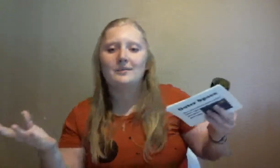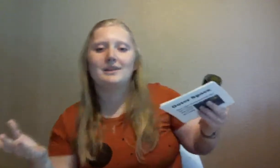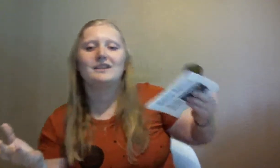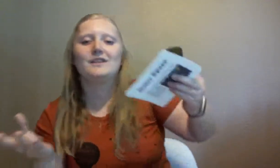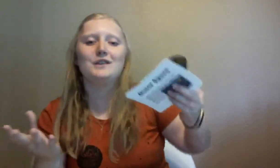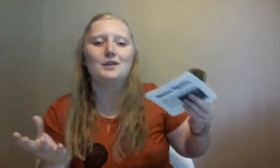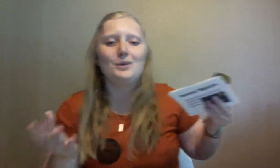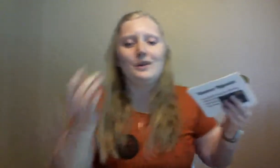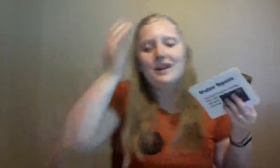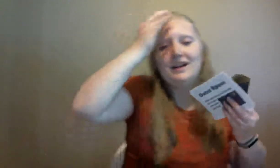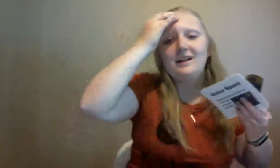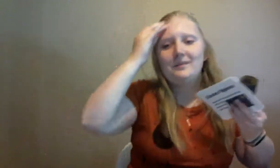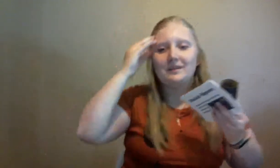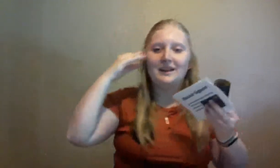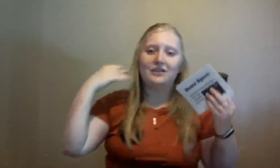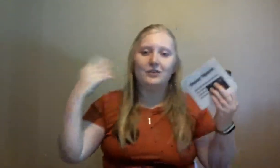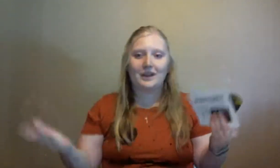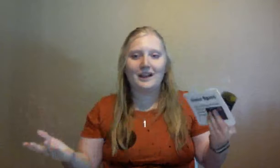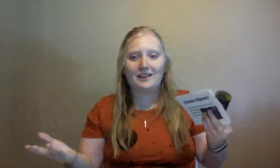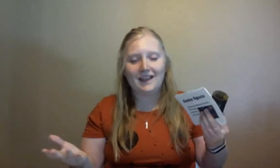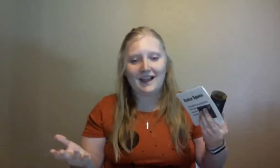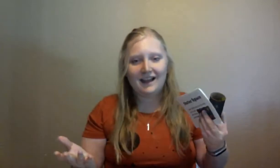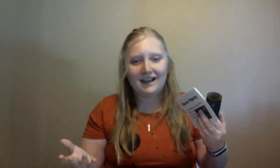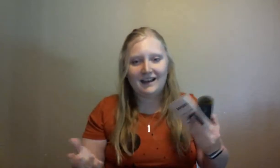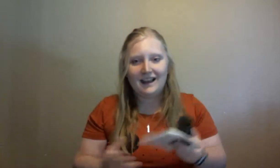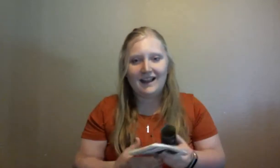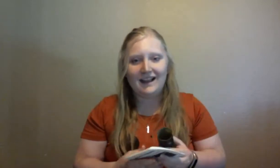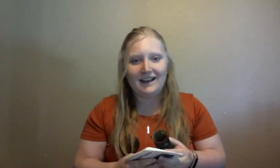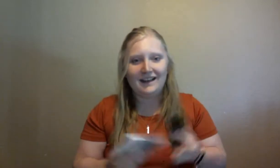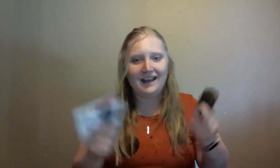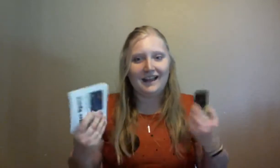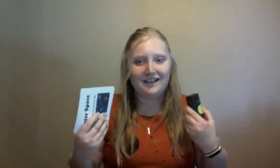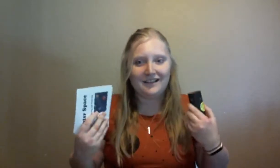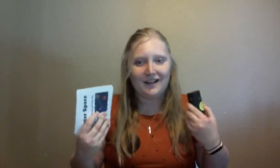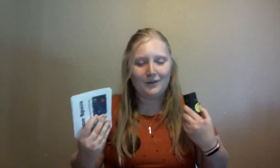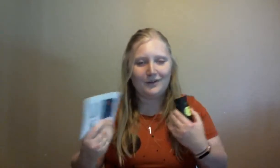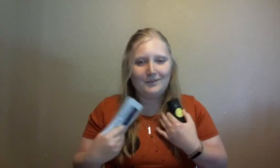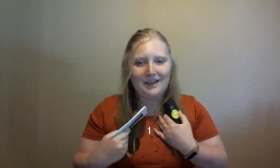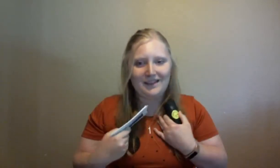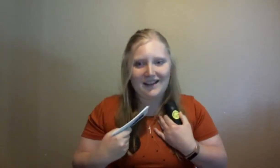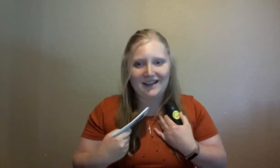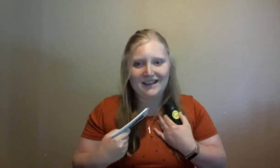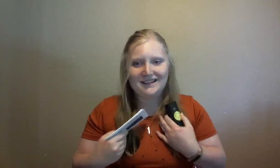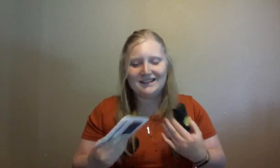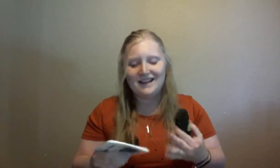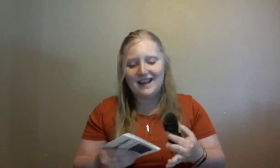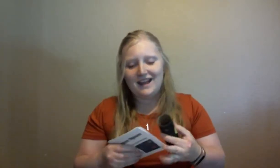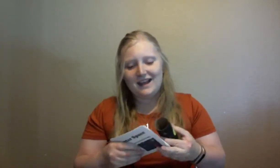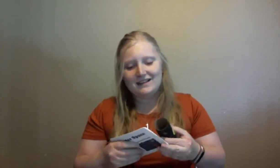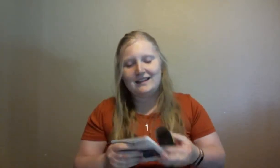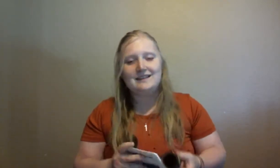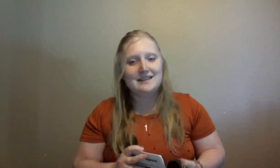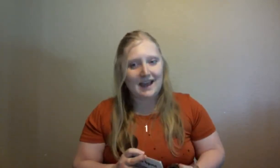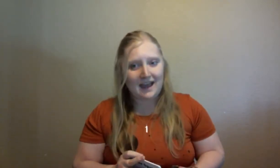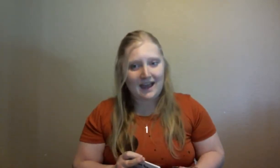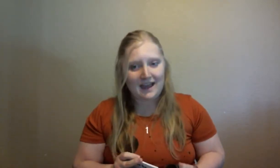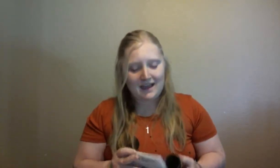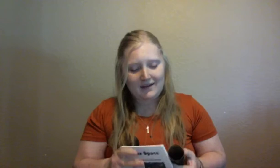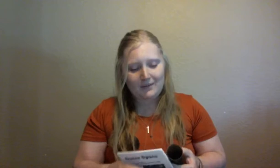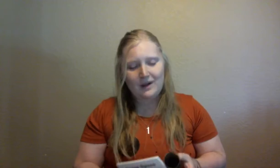Welcome to Get Your Plan Online and ASL with me, Liz. Today we are going to